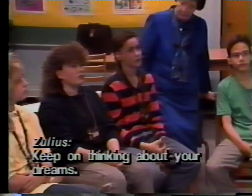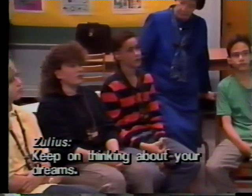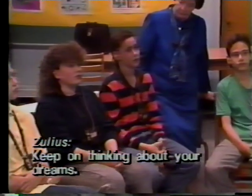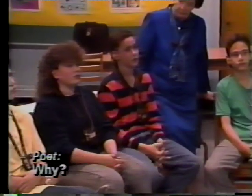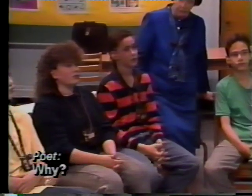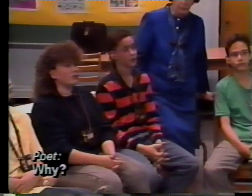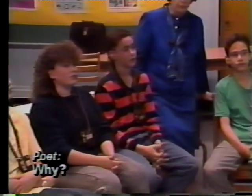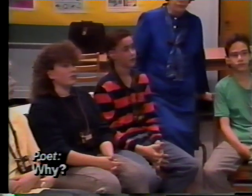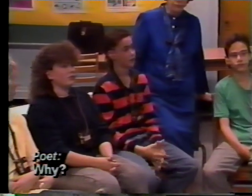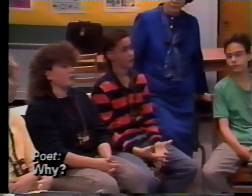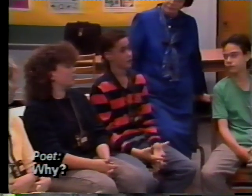Why?